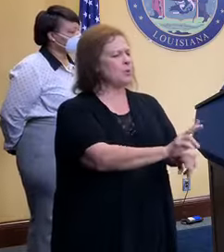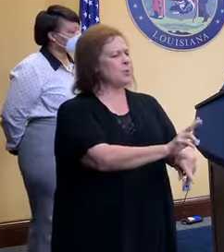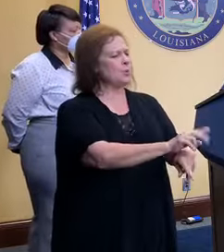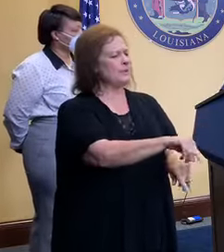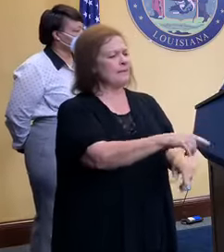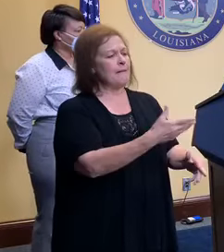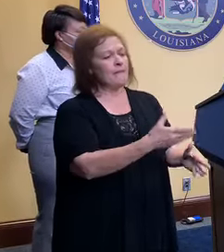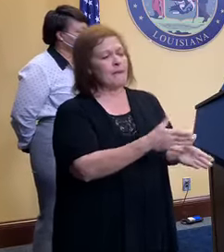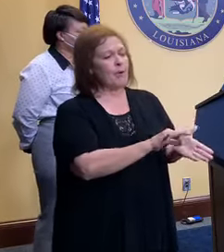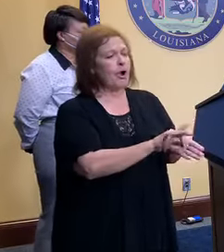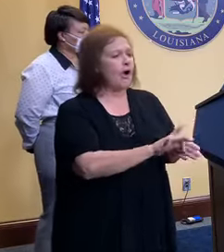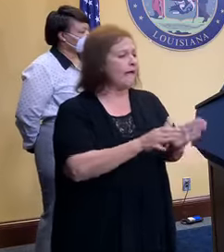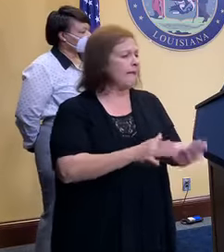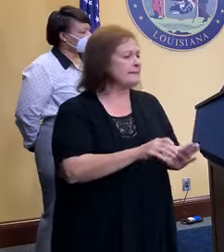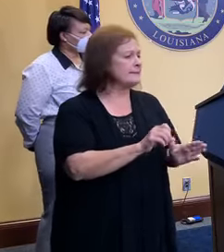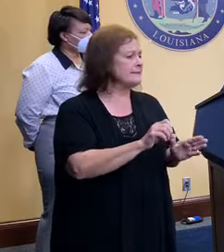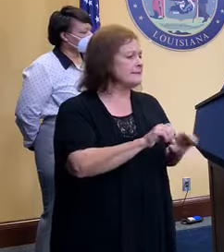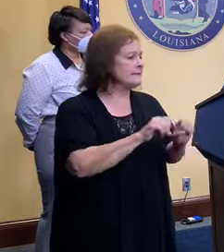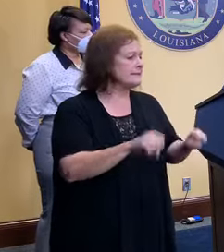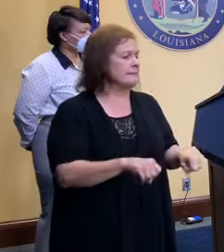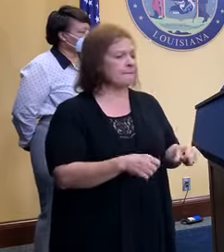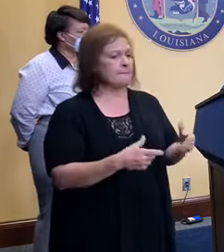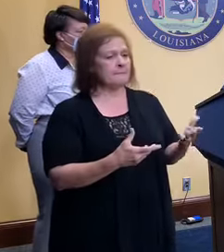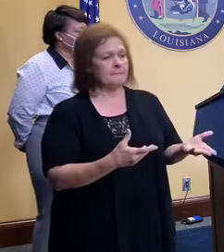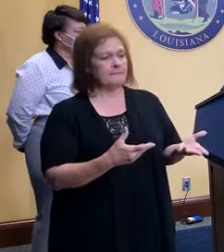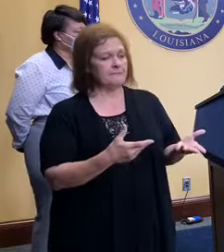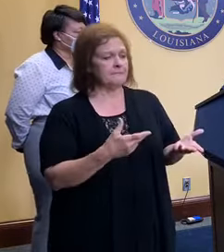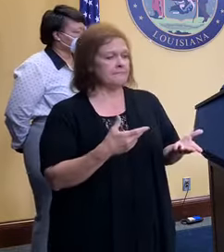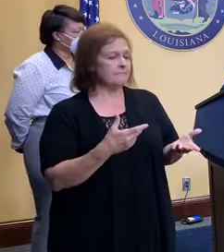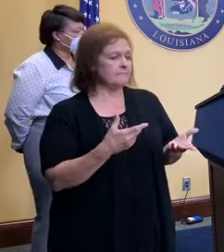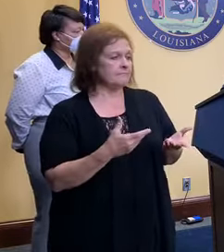be an auditing system, it could be some